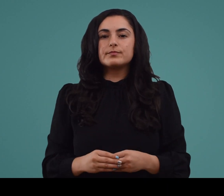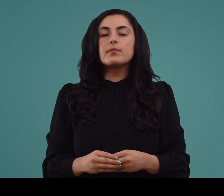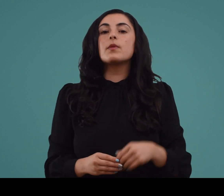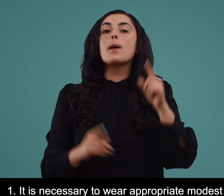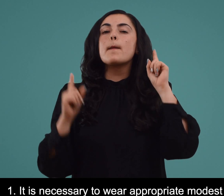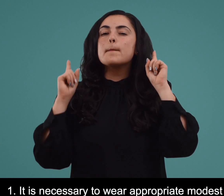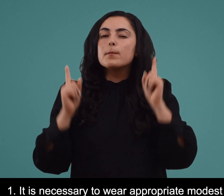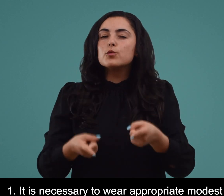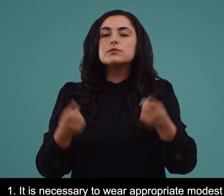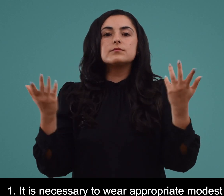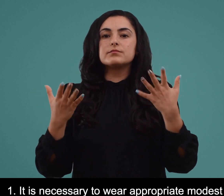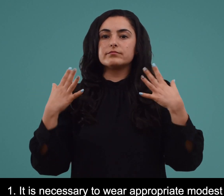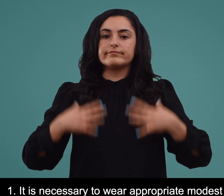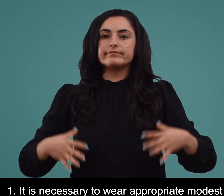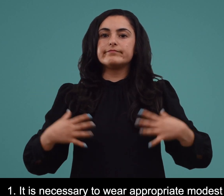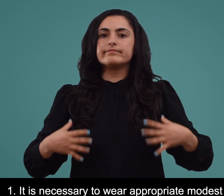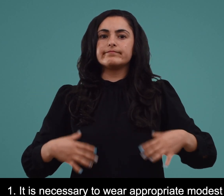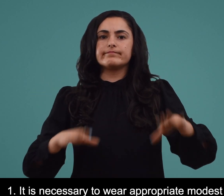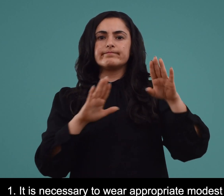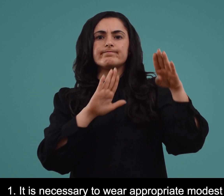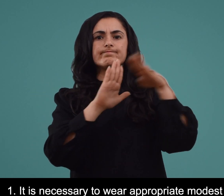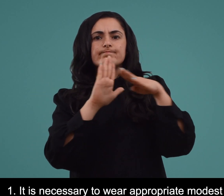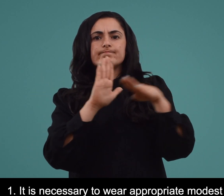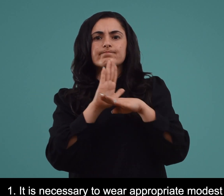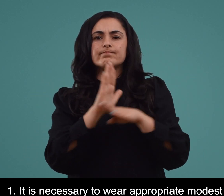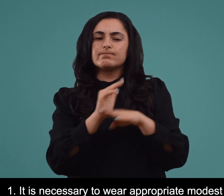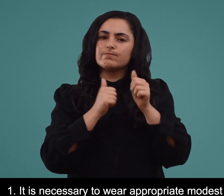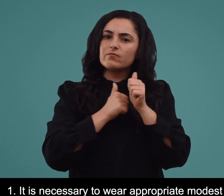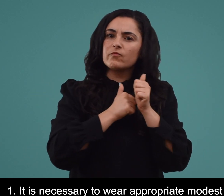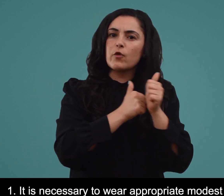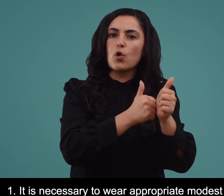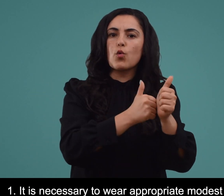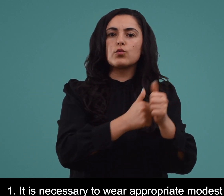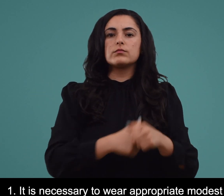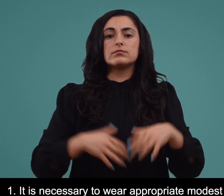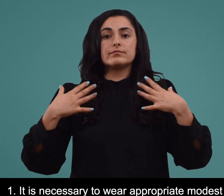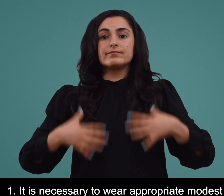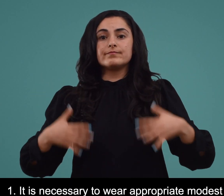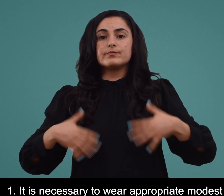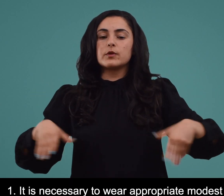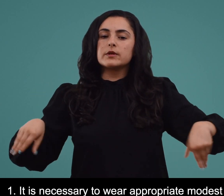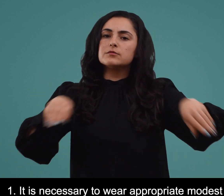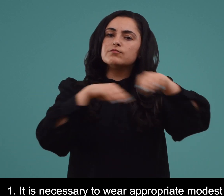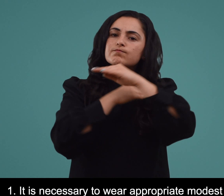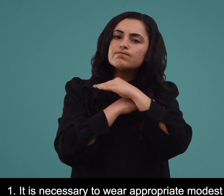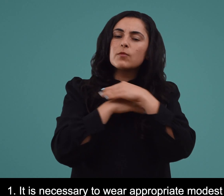It is necessary to wear appropriate, modest, and conservative clothes.